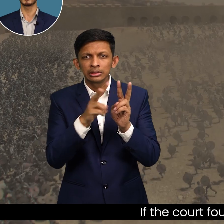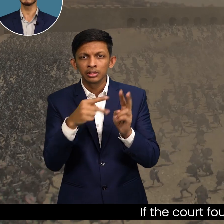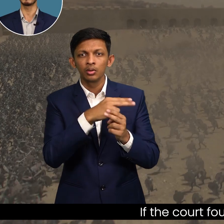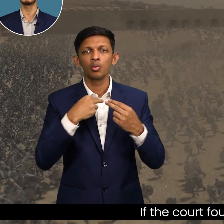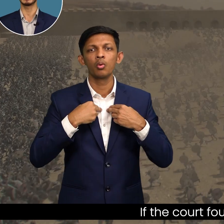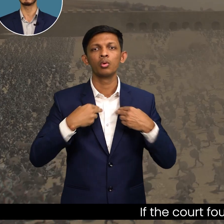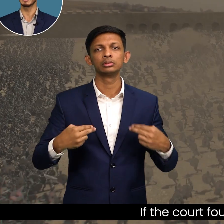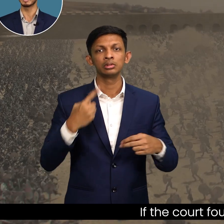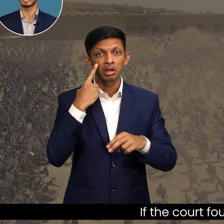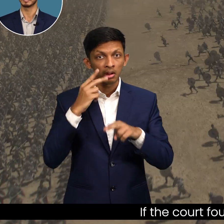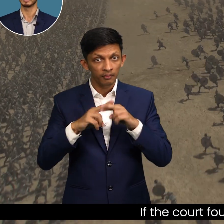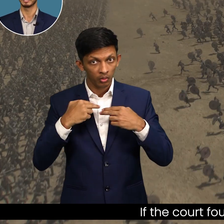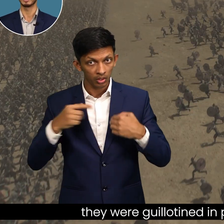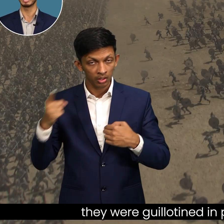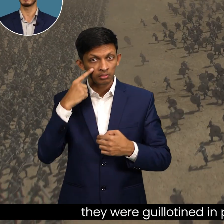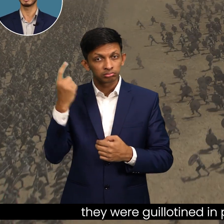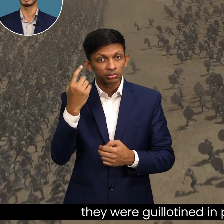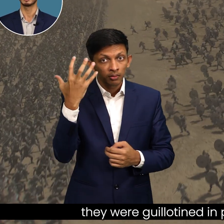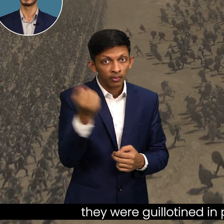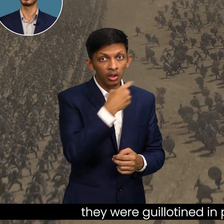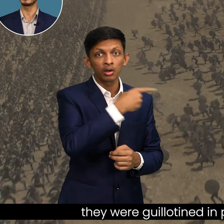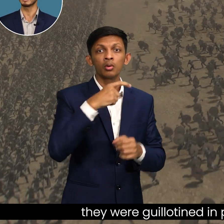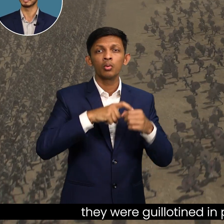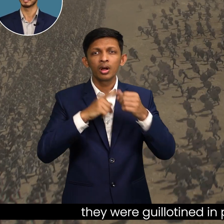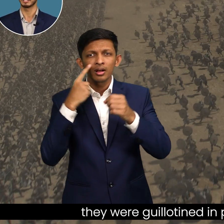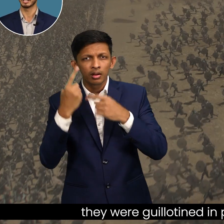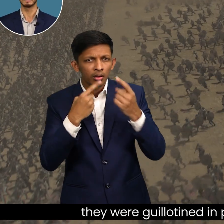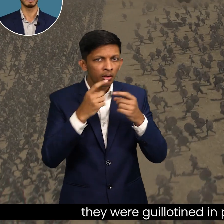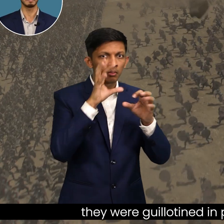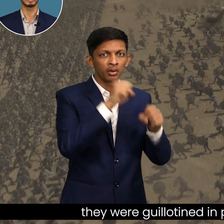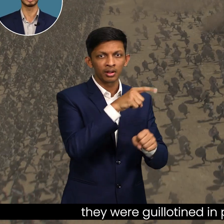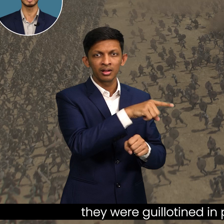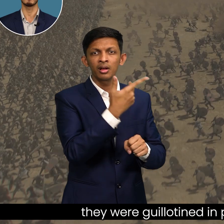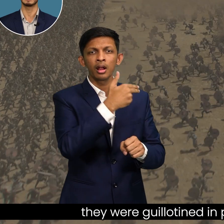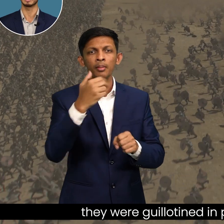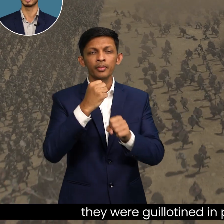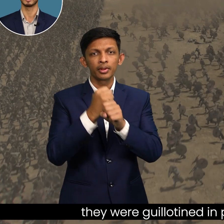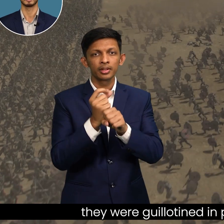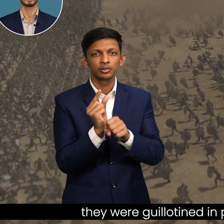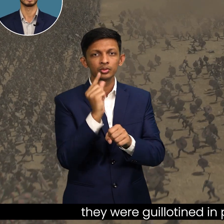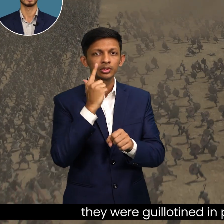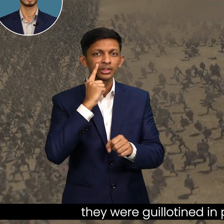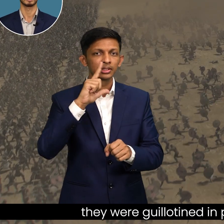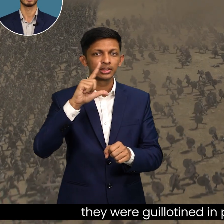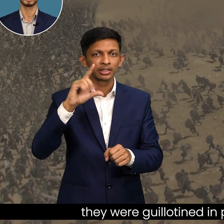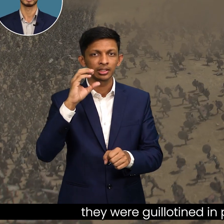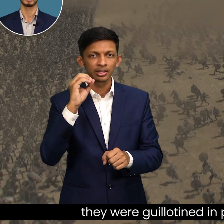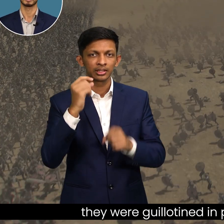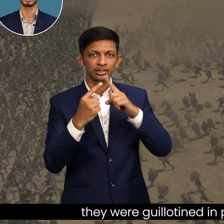If the court found them guilty, they were guillotined in public to send a message.